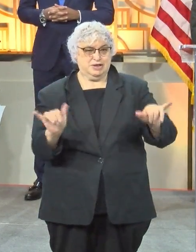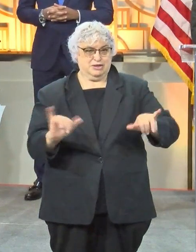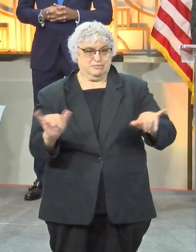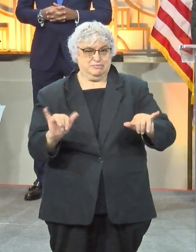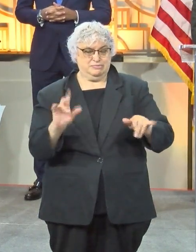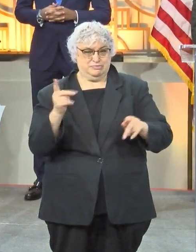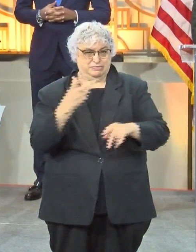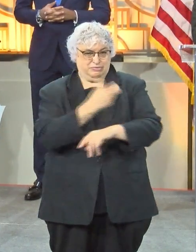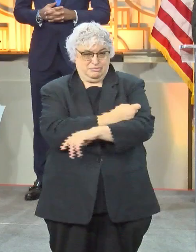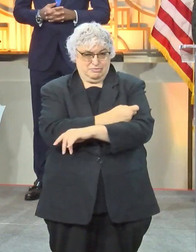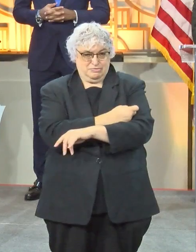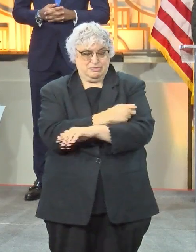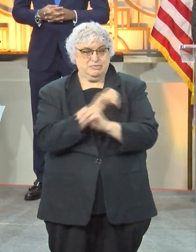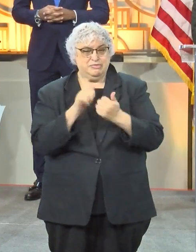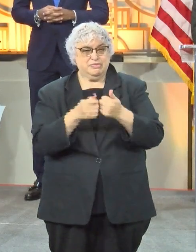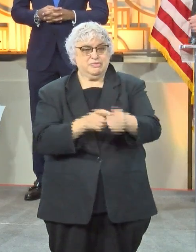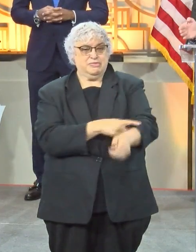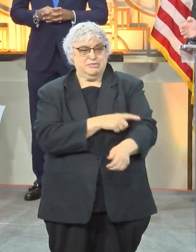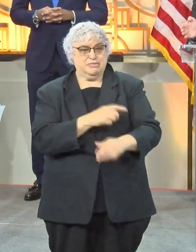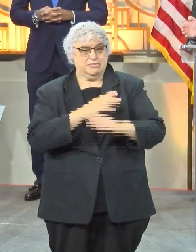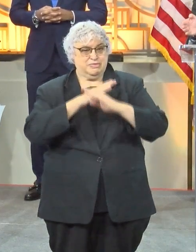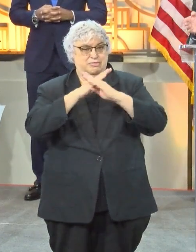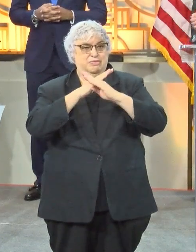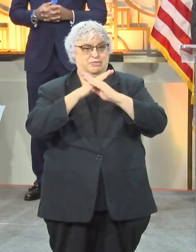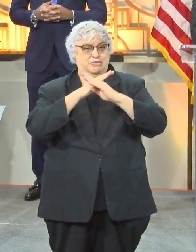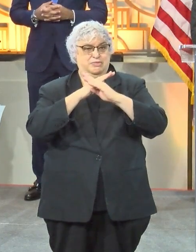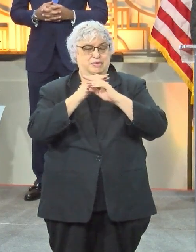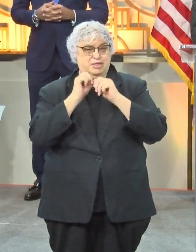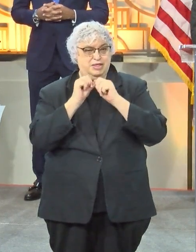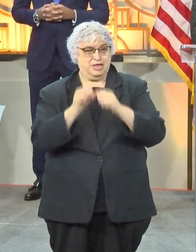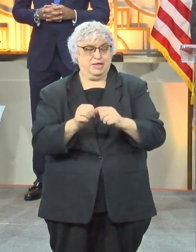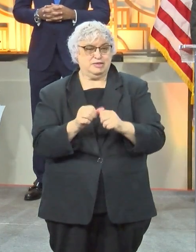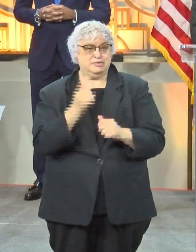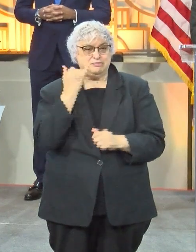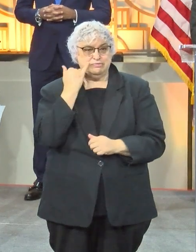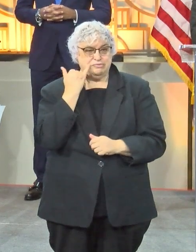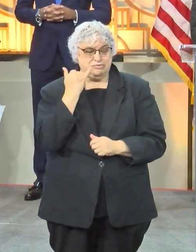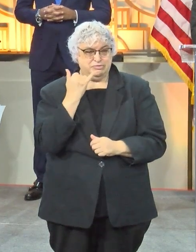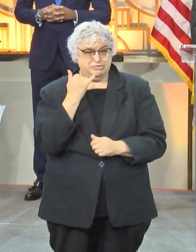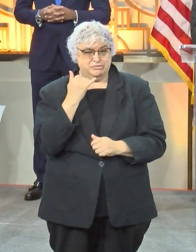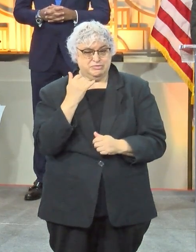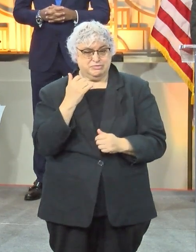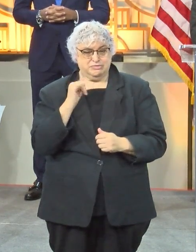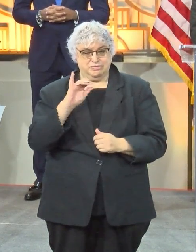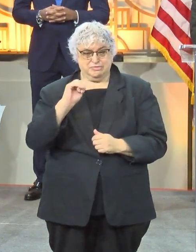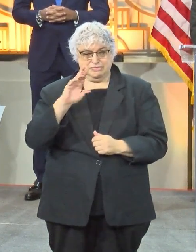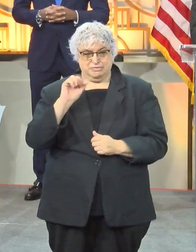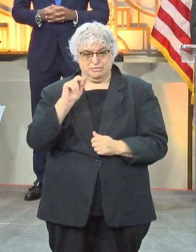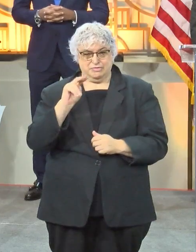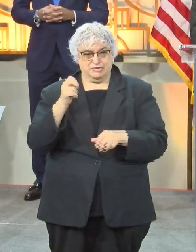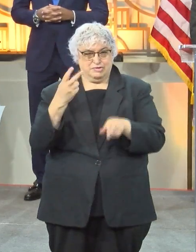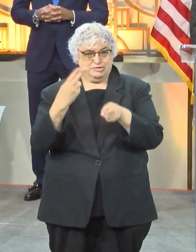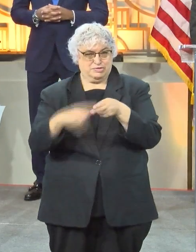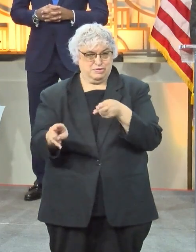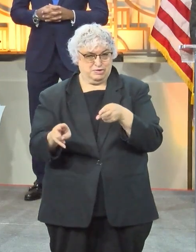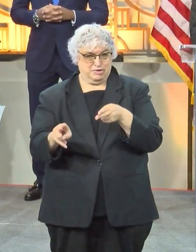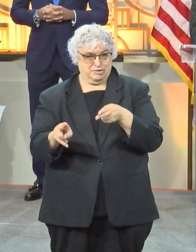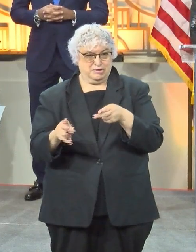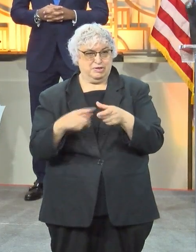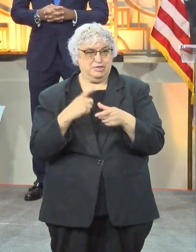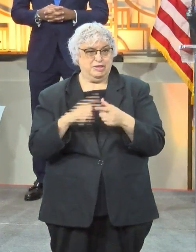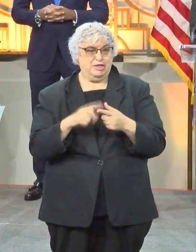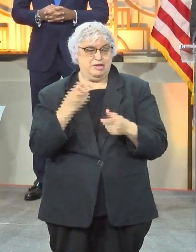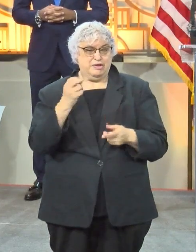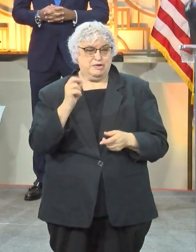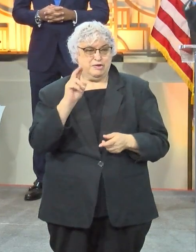get vaccinated to see how long their immunity lasts. Because if people become immune, but only for a short period of time, then our